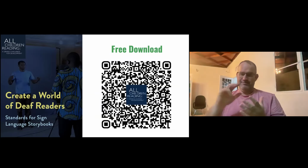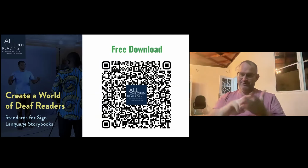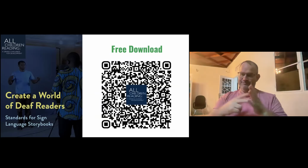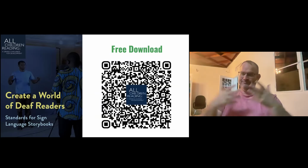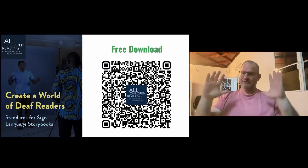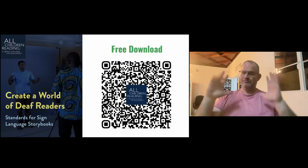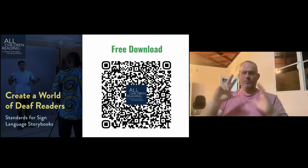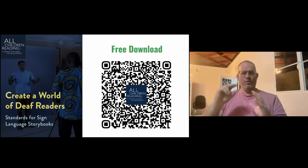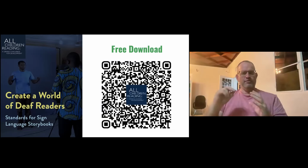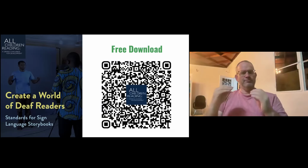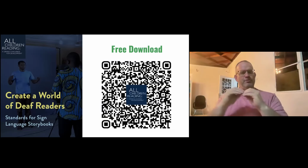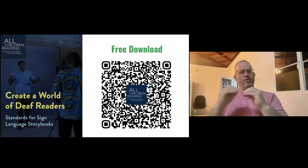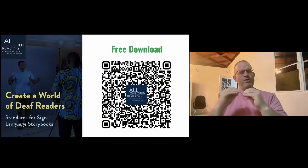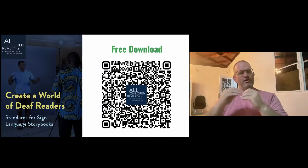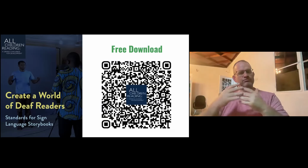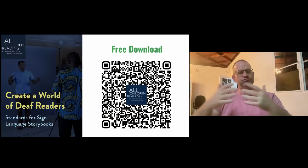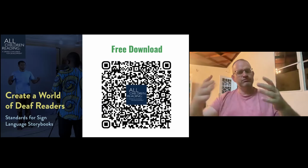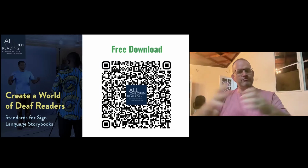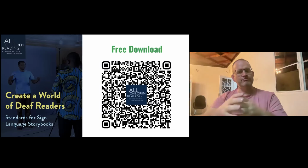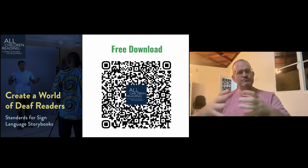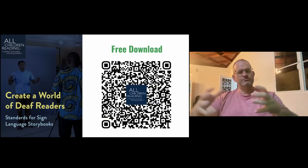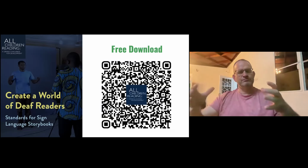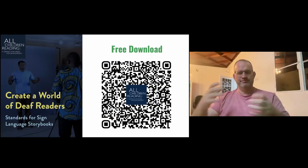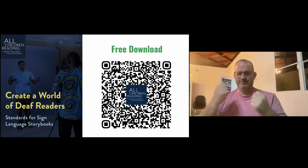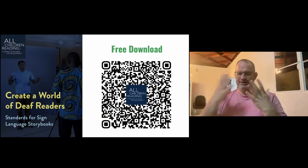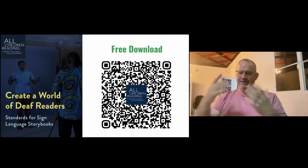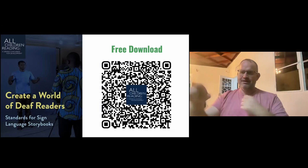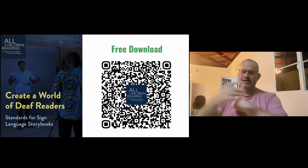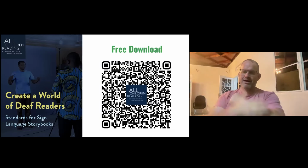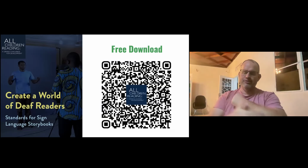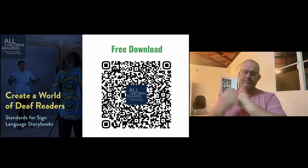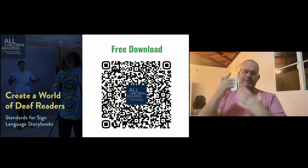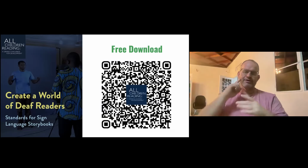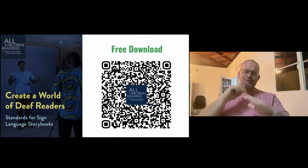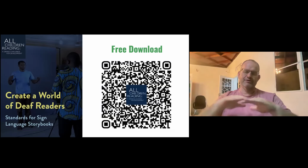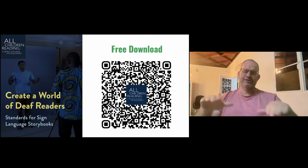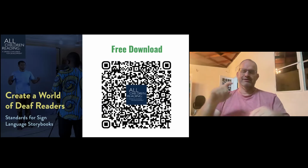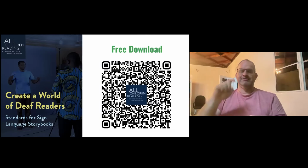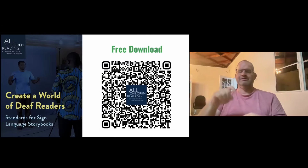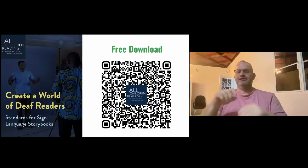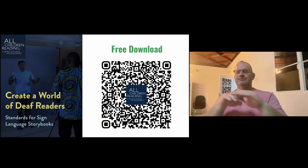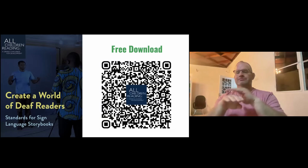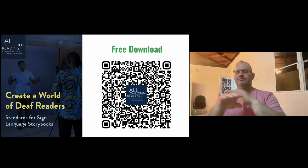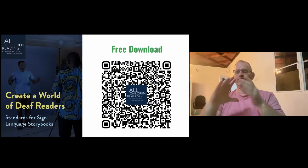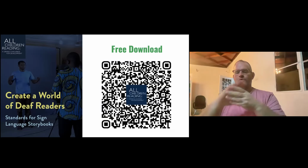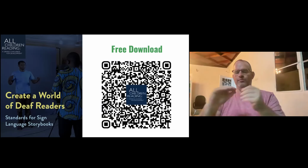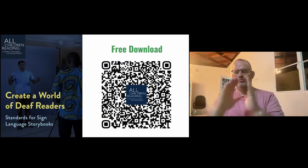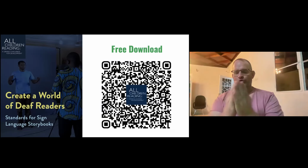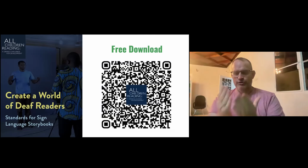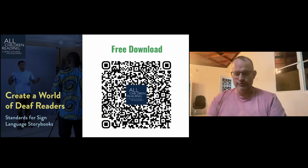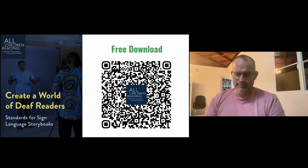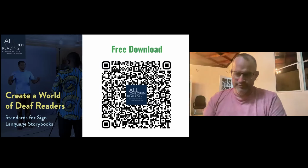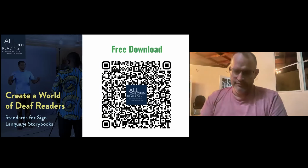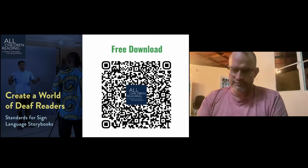in 9 different sign languages currently, and we are not done. We expect to see this project grow, and we look forward to seeing